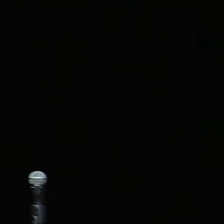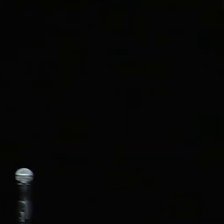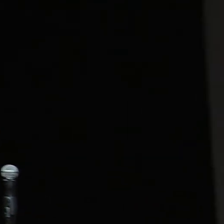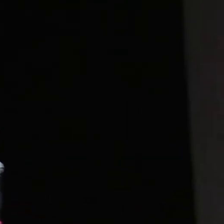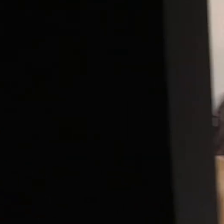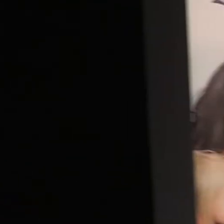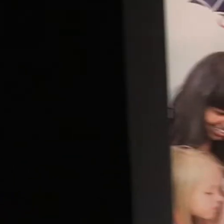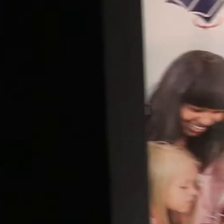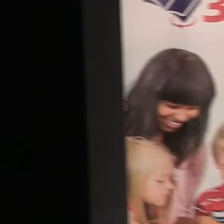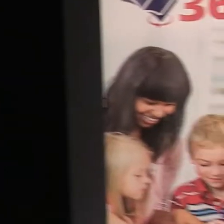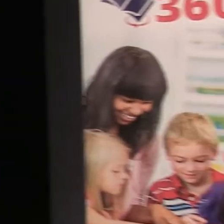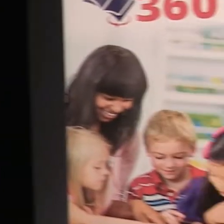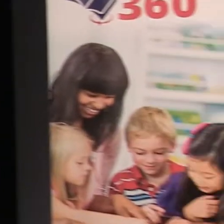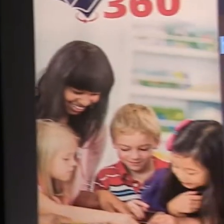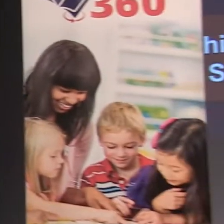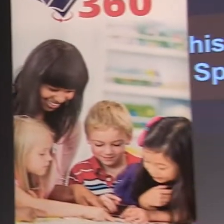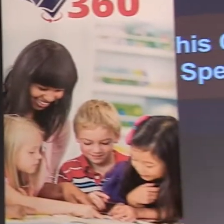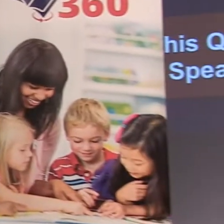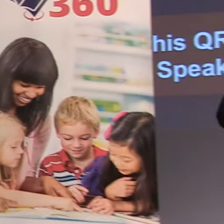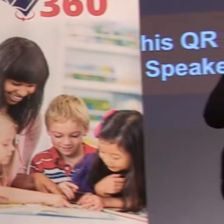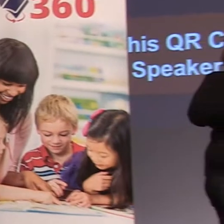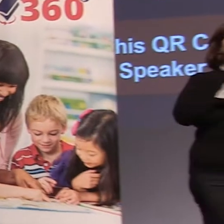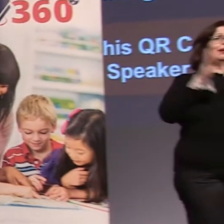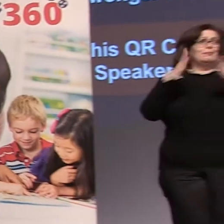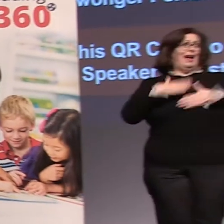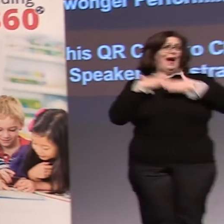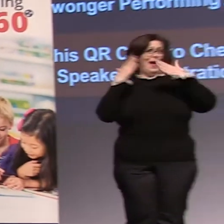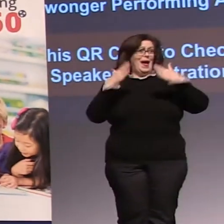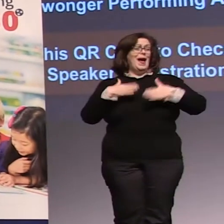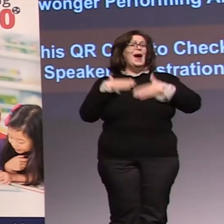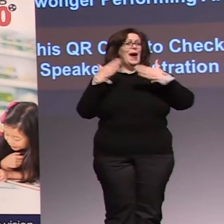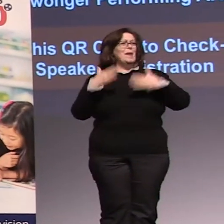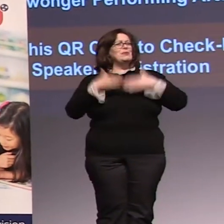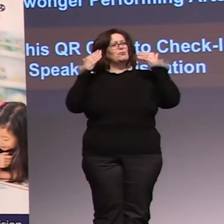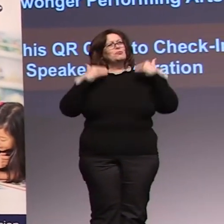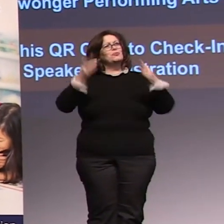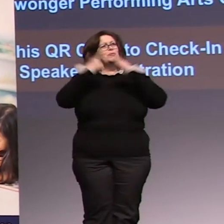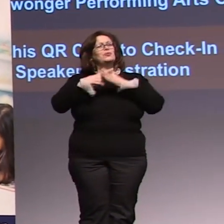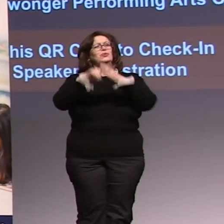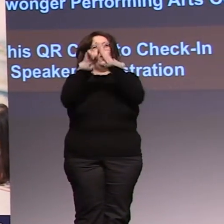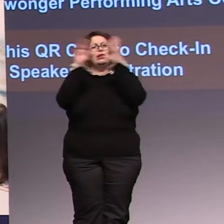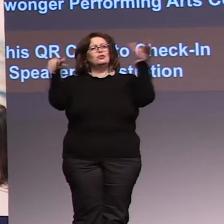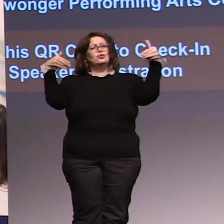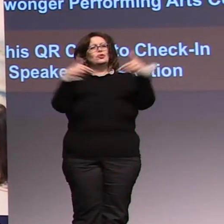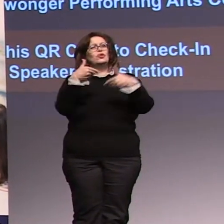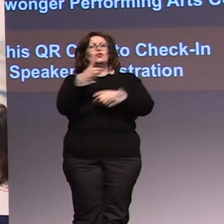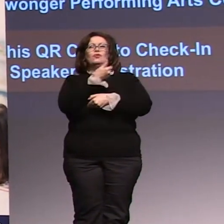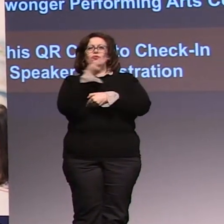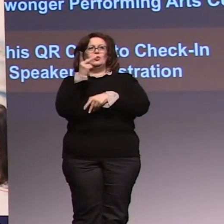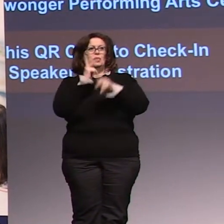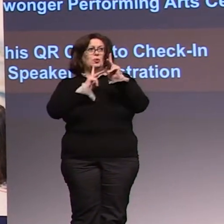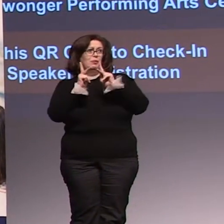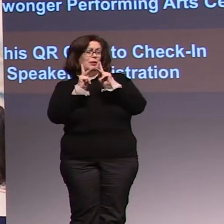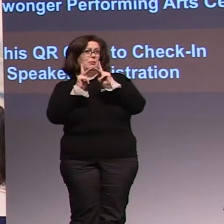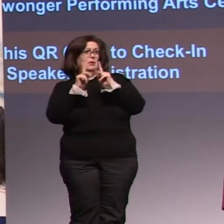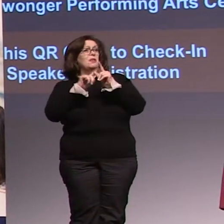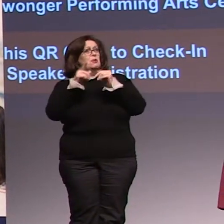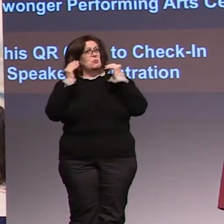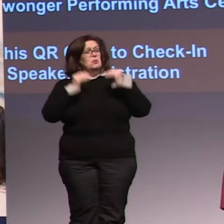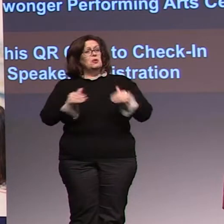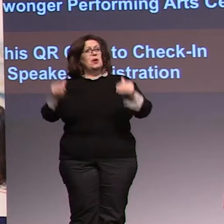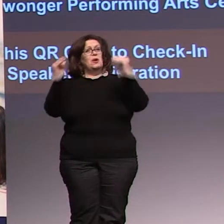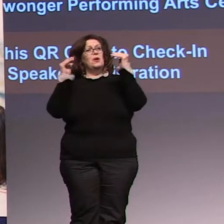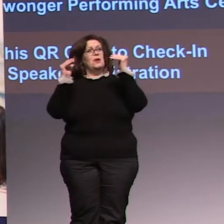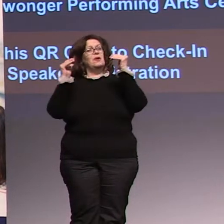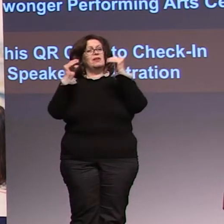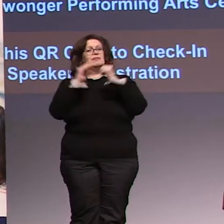public school students. I am very glad to get us started tonight. I want to introduce a couple of pieces and we'll welcome our host to